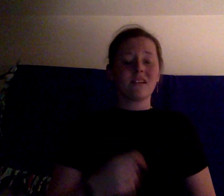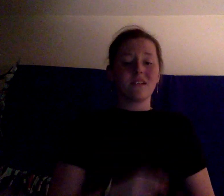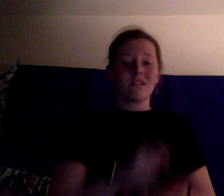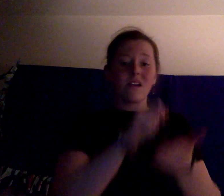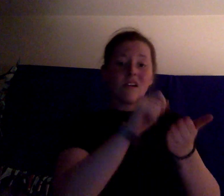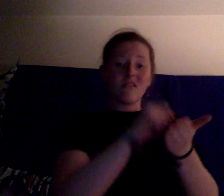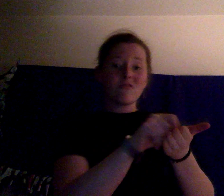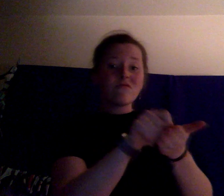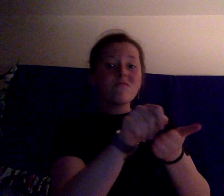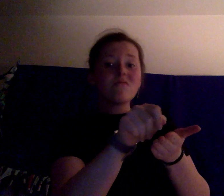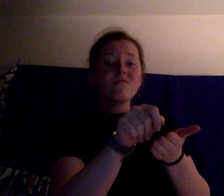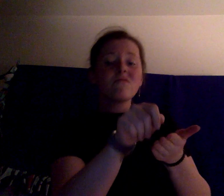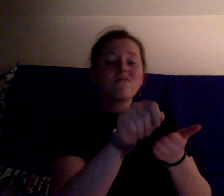10,000 have applied.